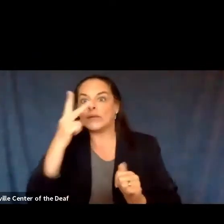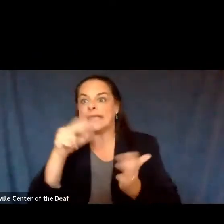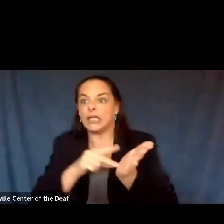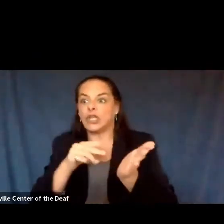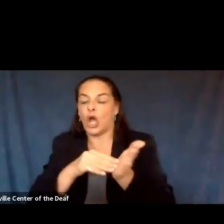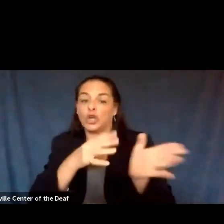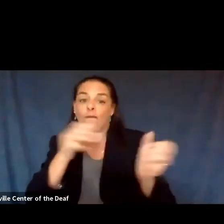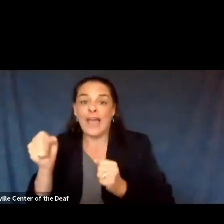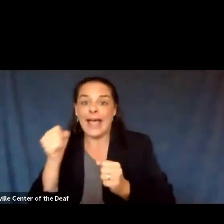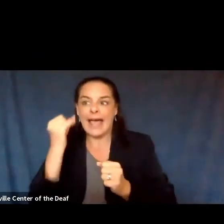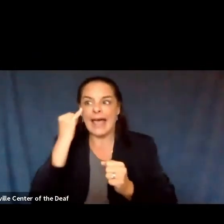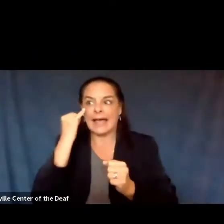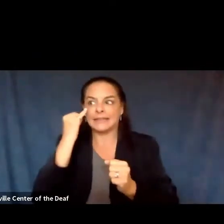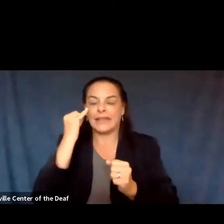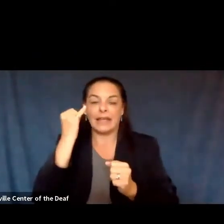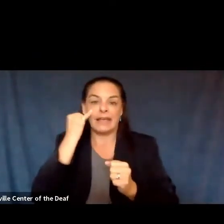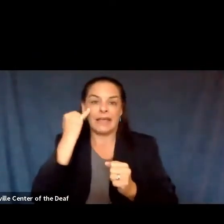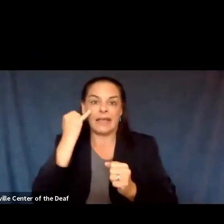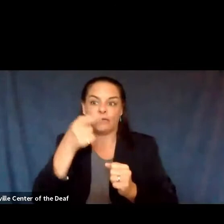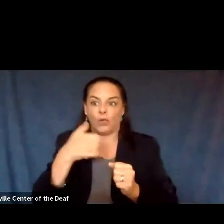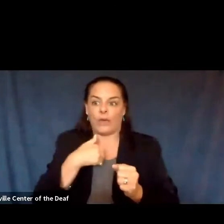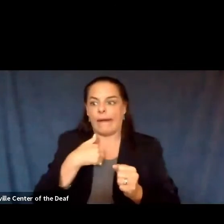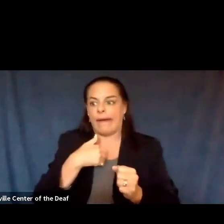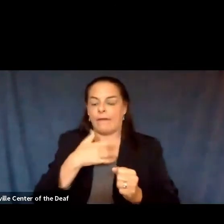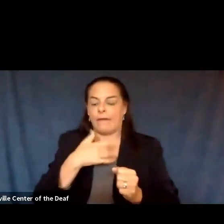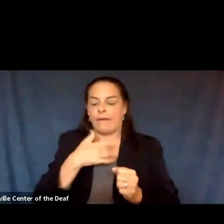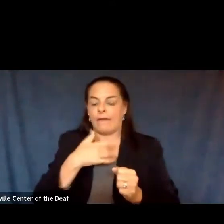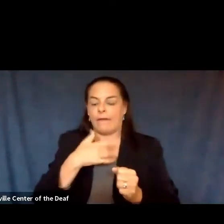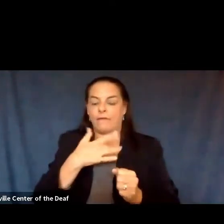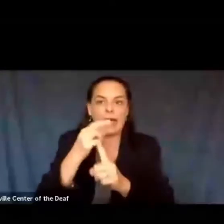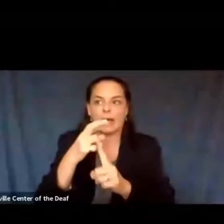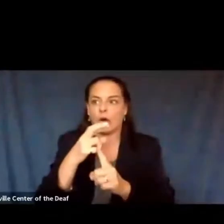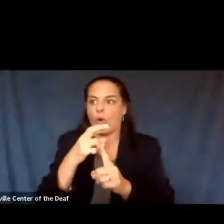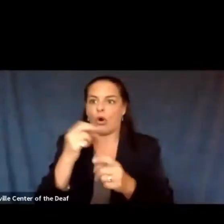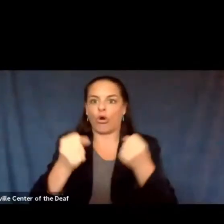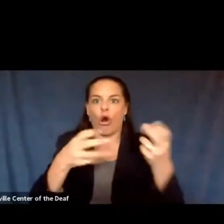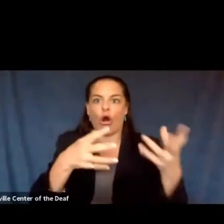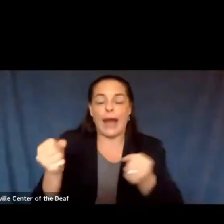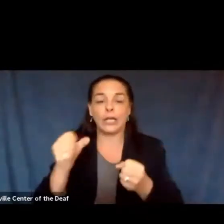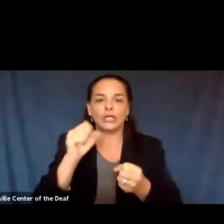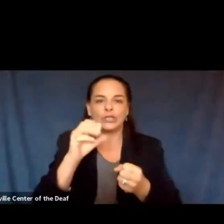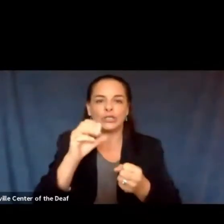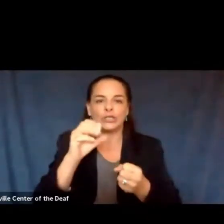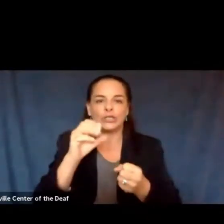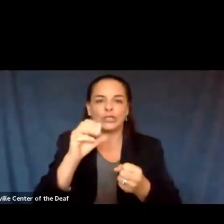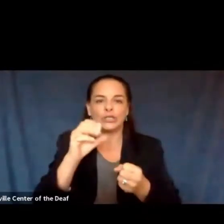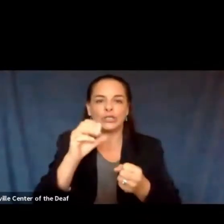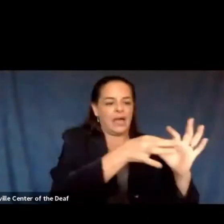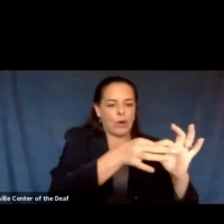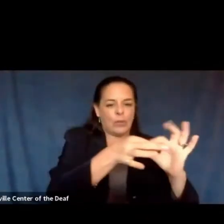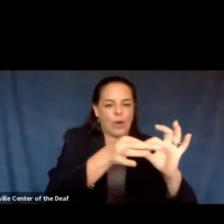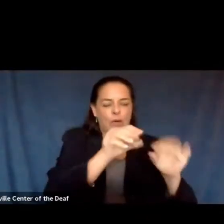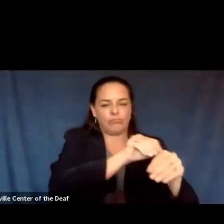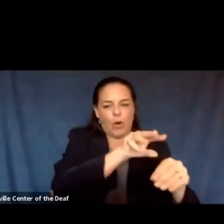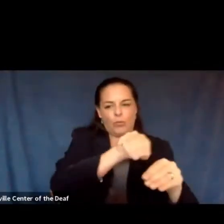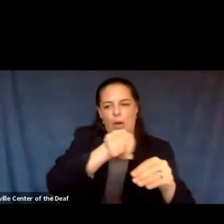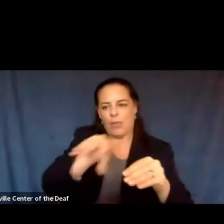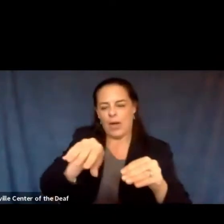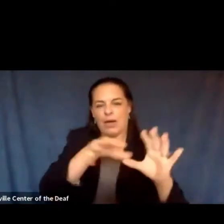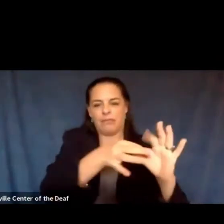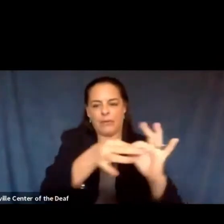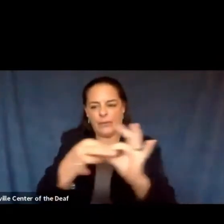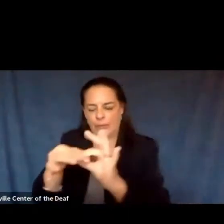or a car accident. So there's dominoes that fall based on not